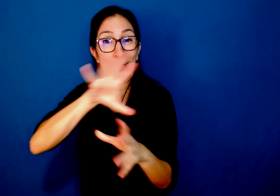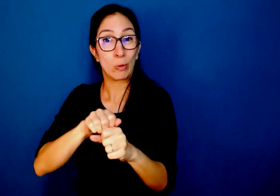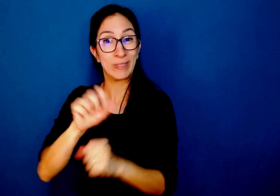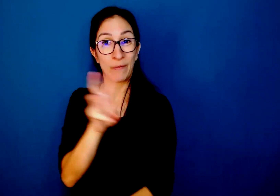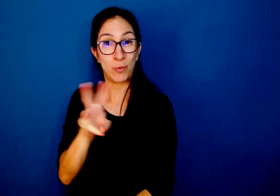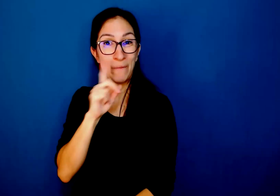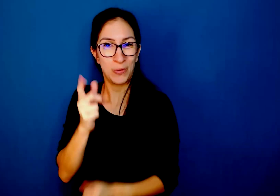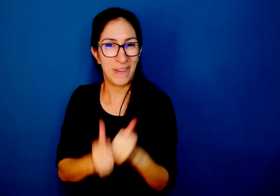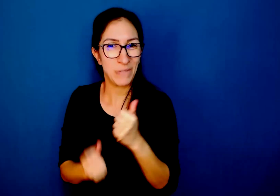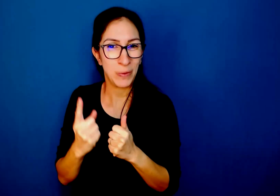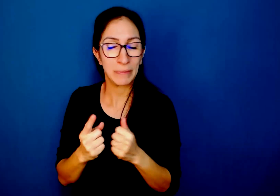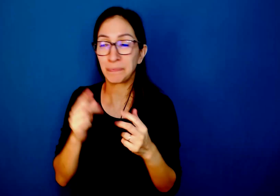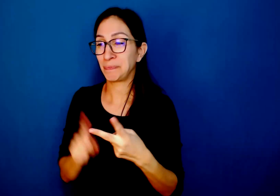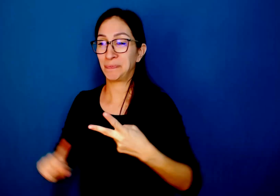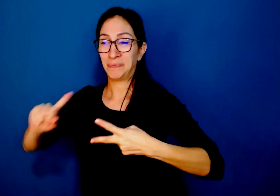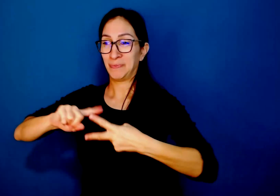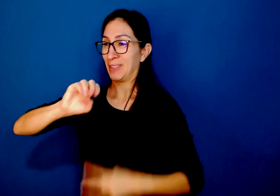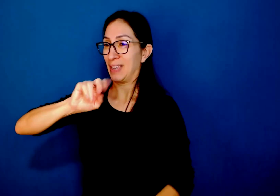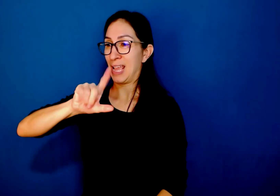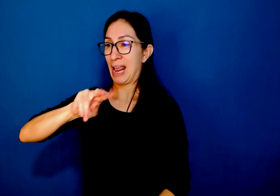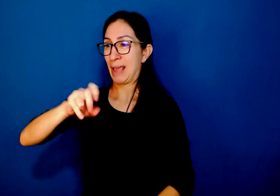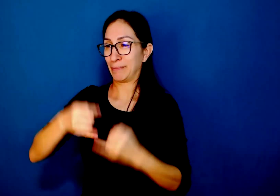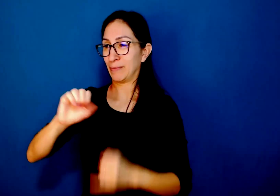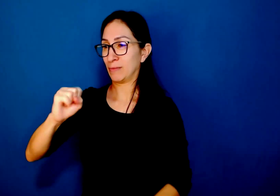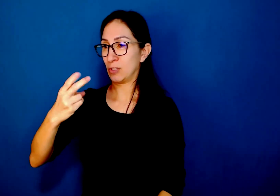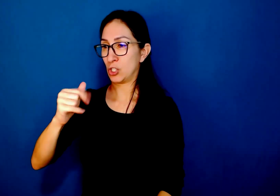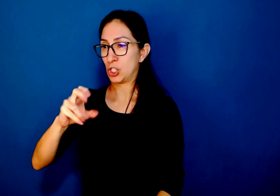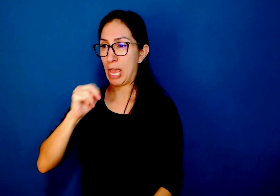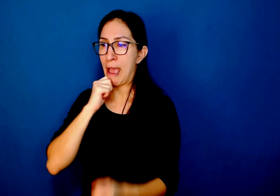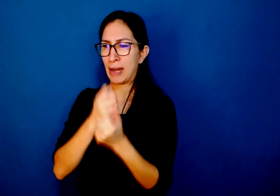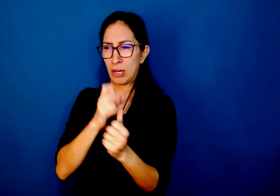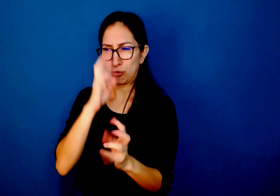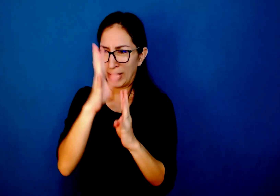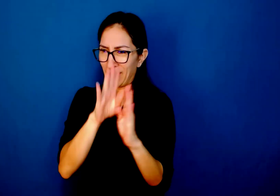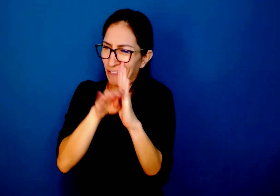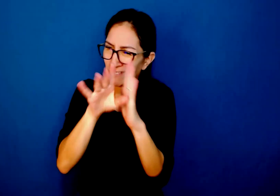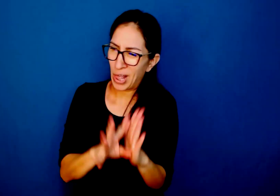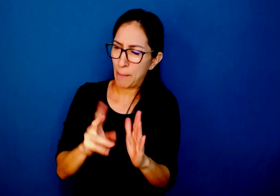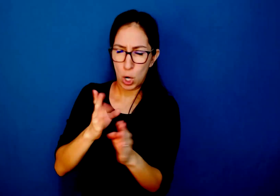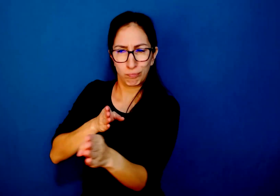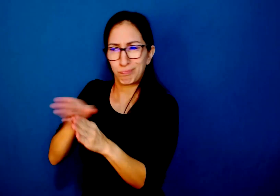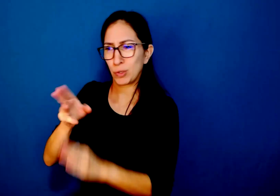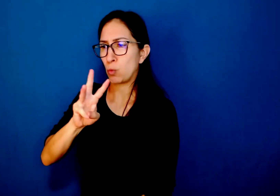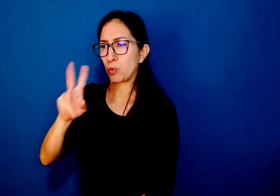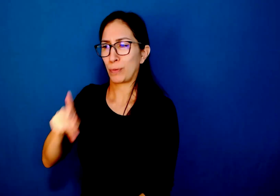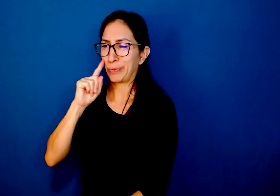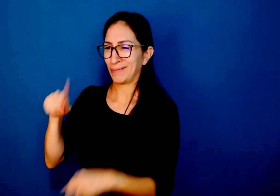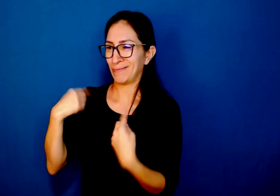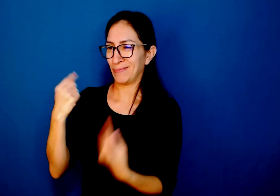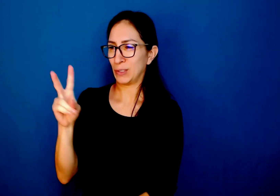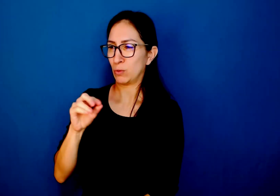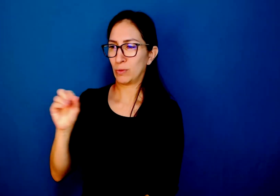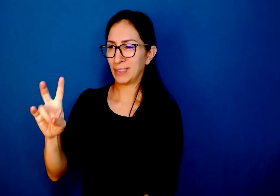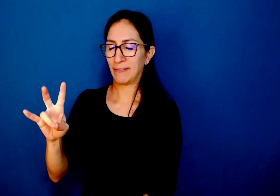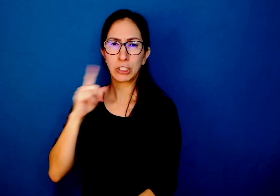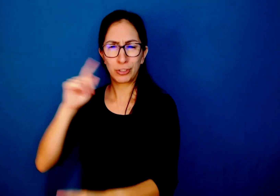is a creator and developer who's been working with WordPress since 2007, witnessing its evolution from simple